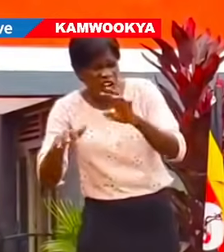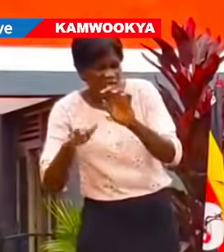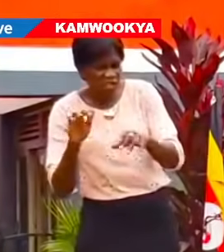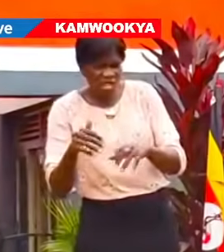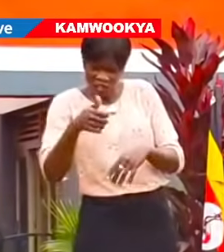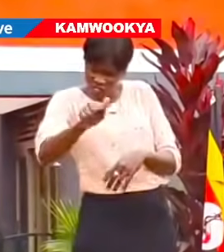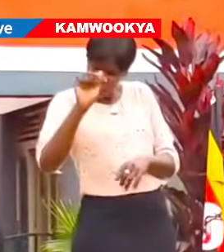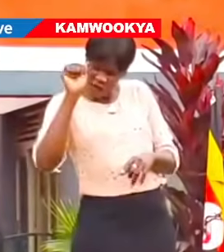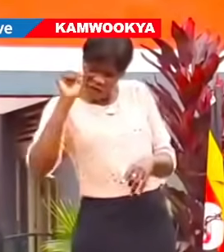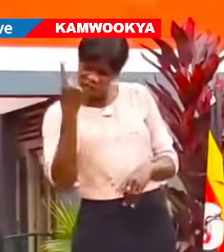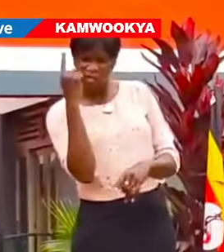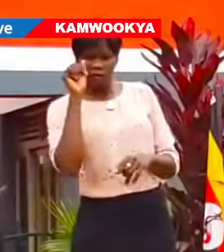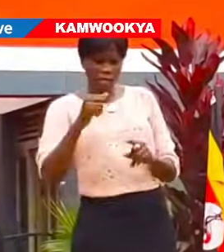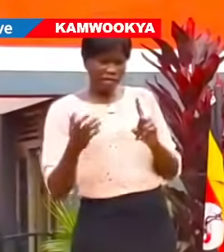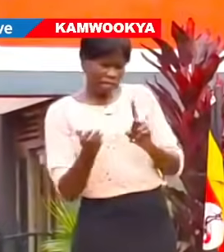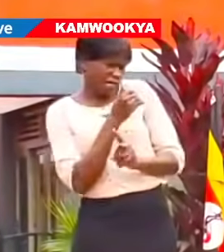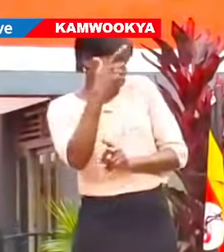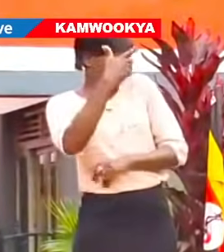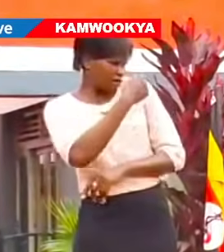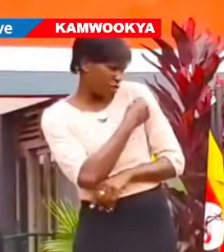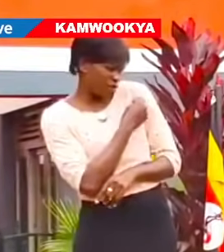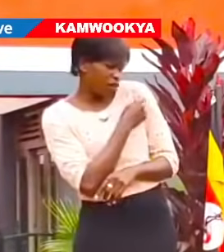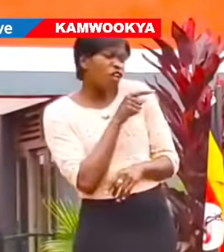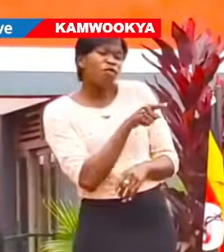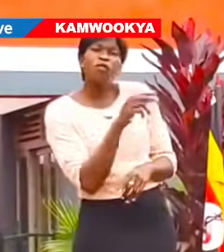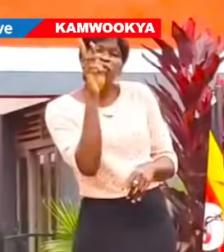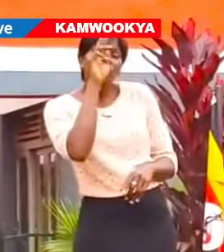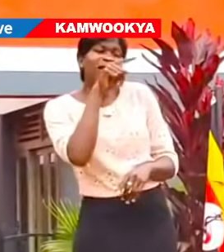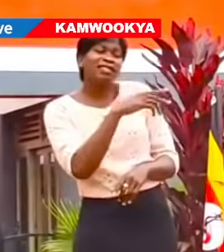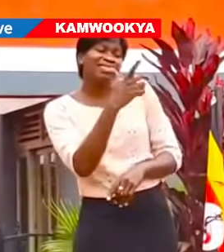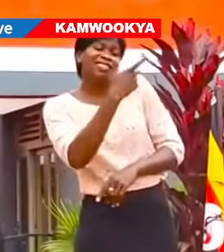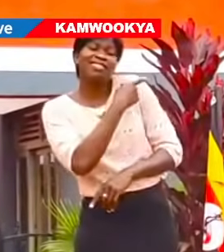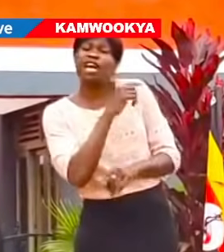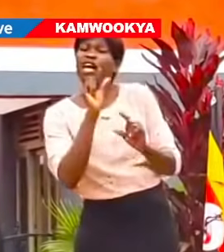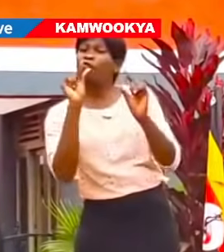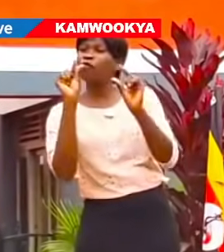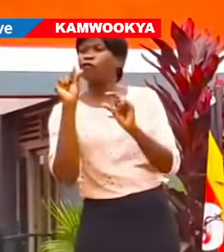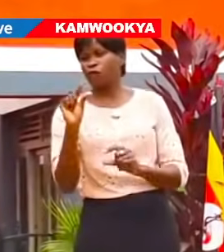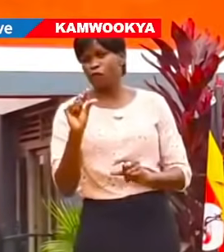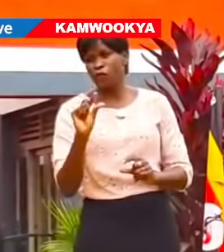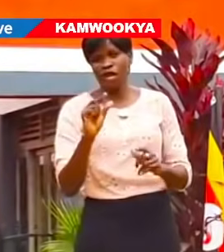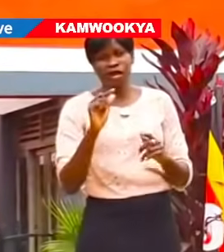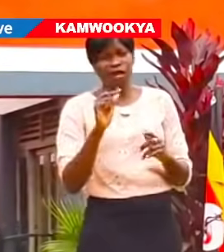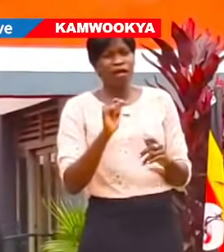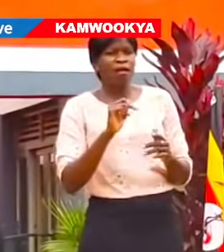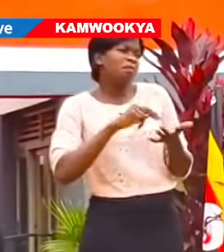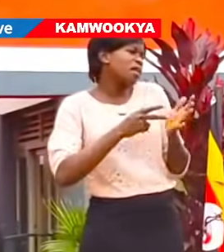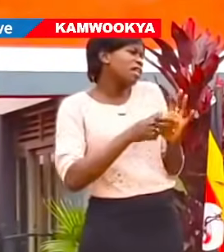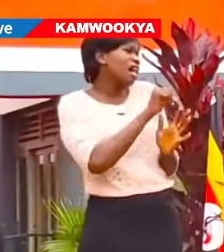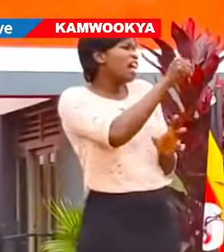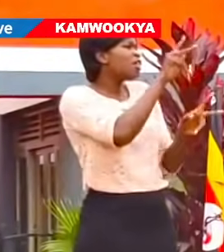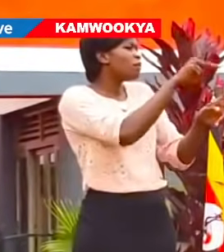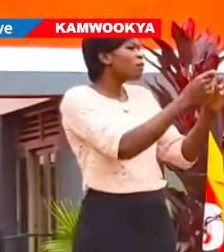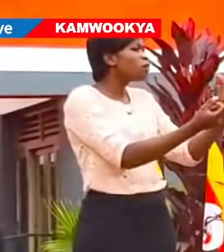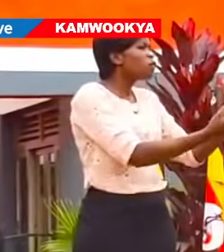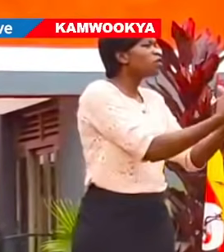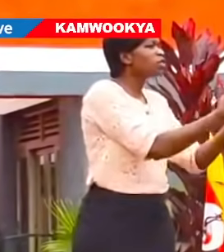okufuna dose. Zo dose zino ntono nnyo, tujja kutwala omukisa gw'abali abasinga